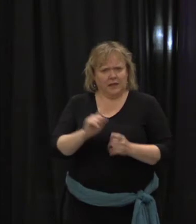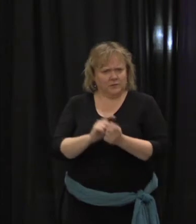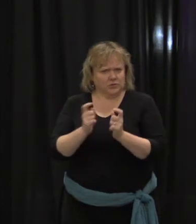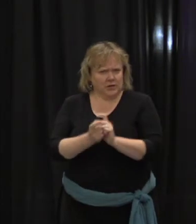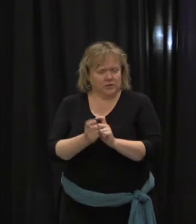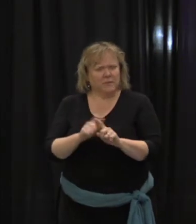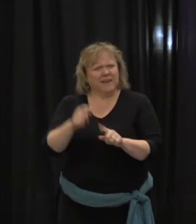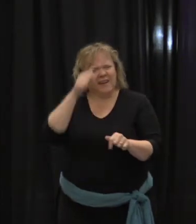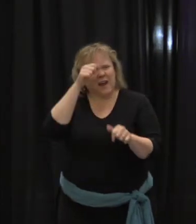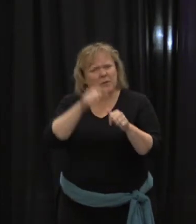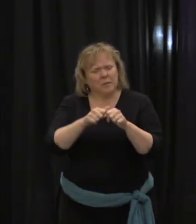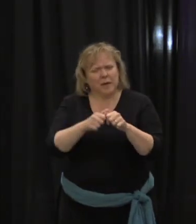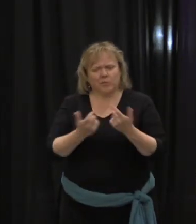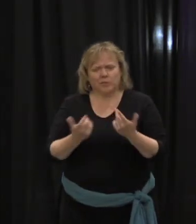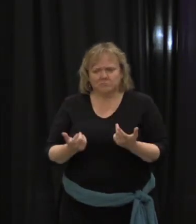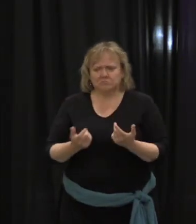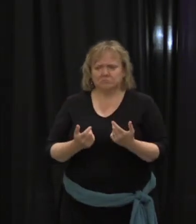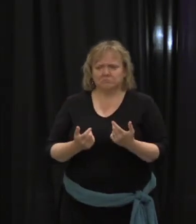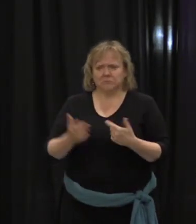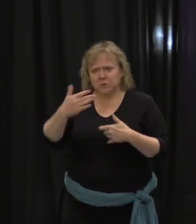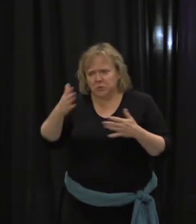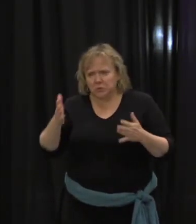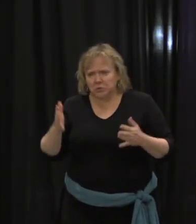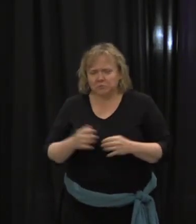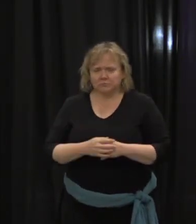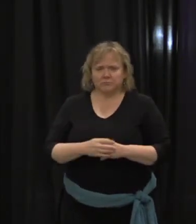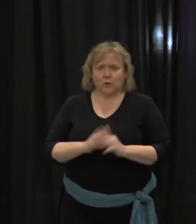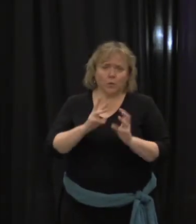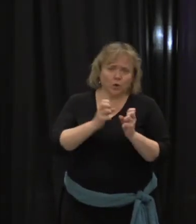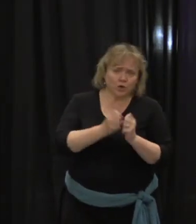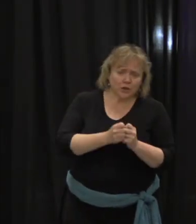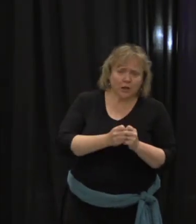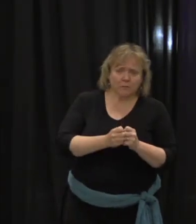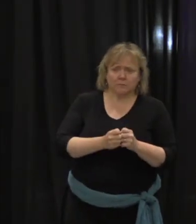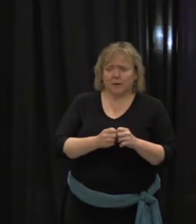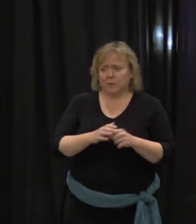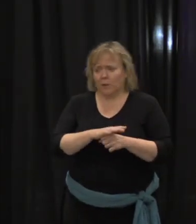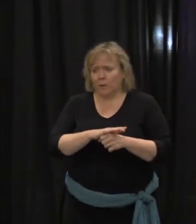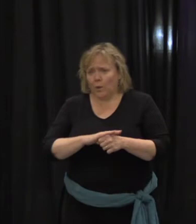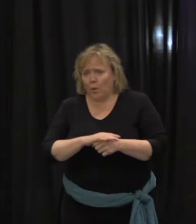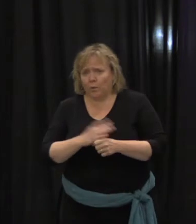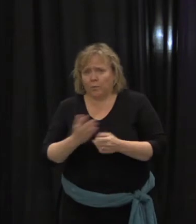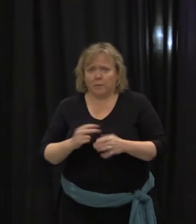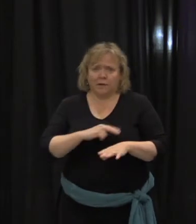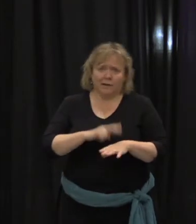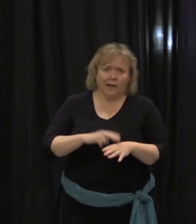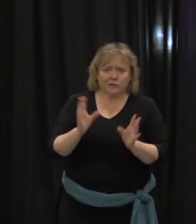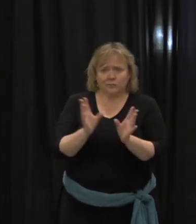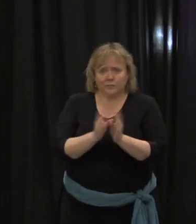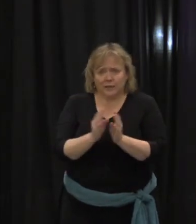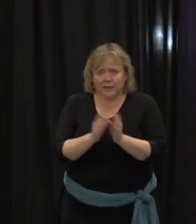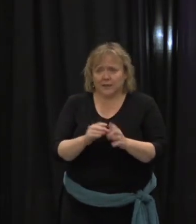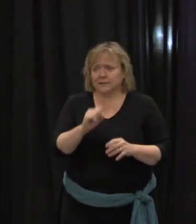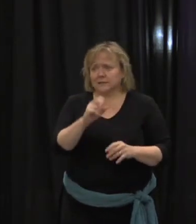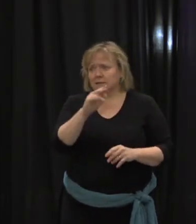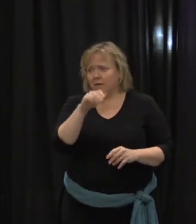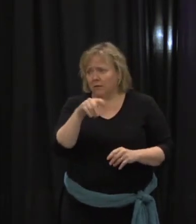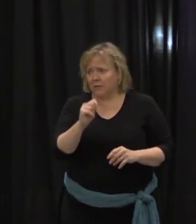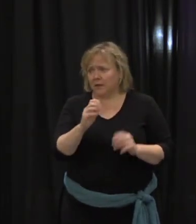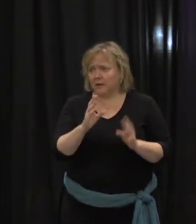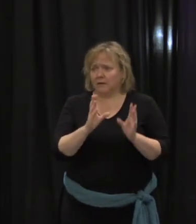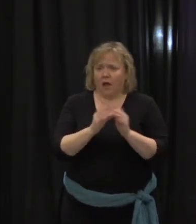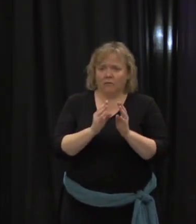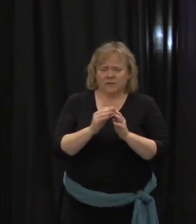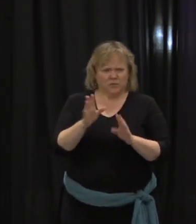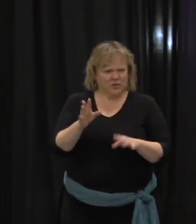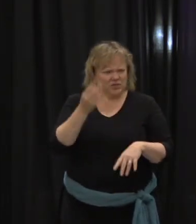rooms, sitting in workshops and national and local meetings on conference calls and things like that, summits and conferences, which, by the